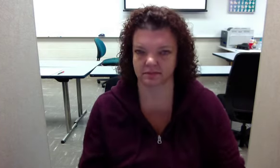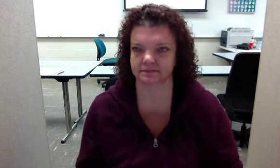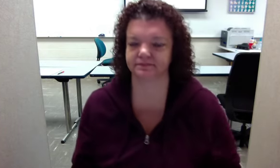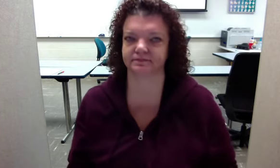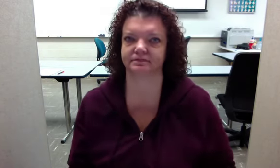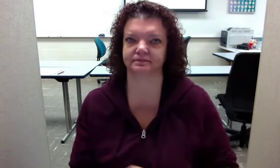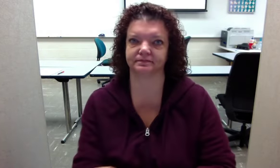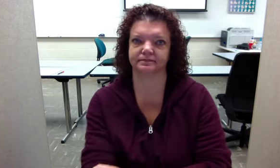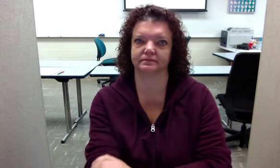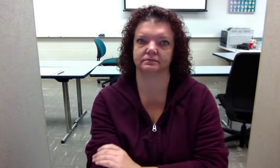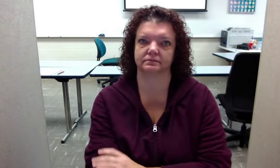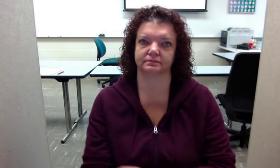So we have Britain's problems.